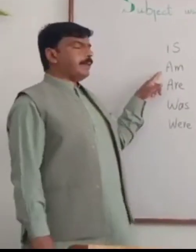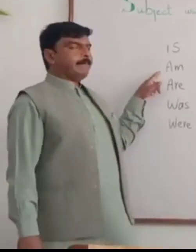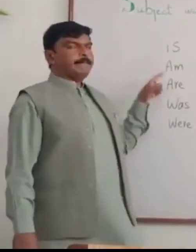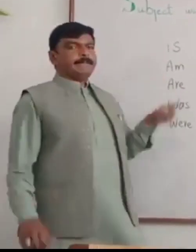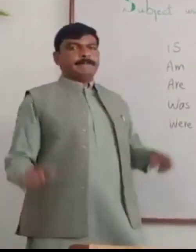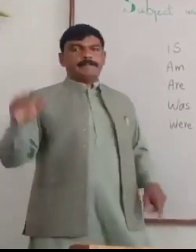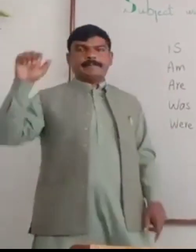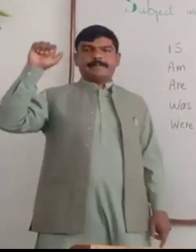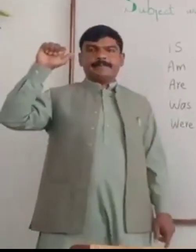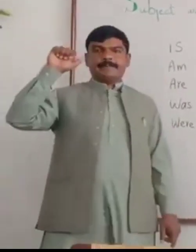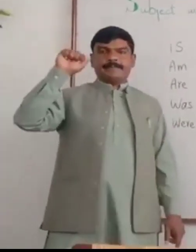am